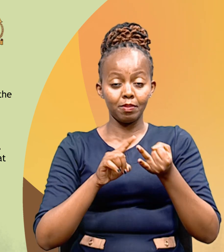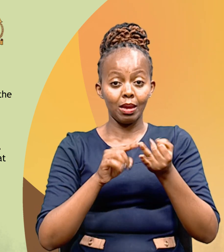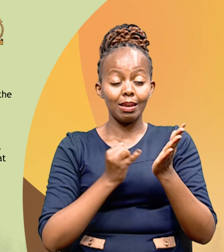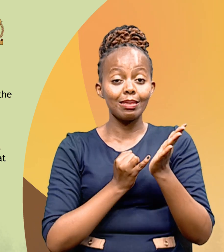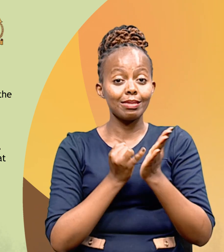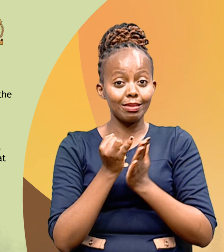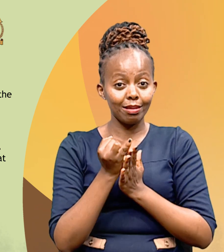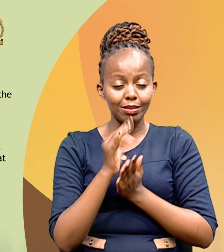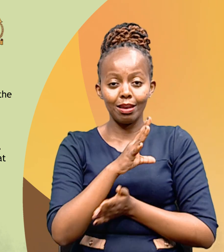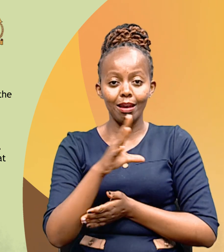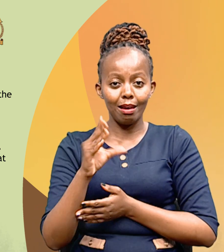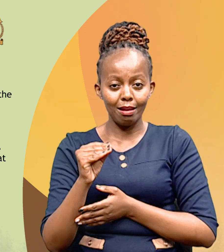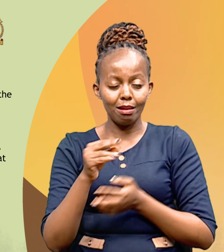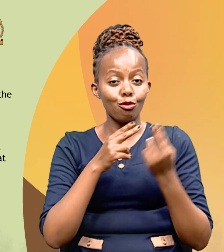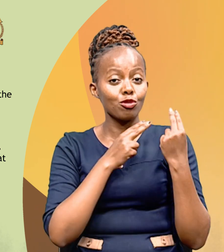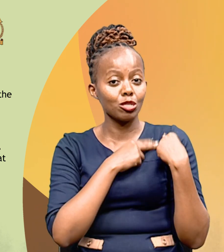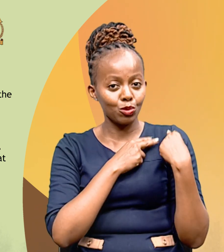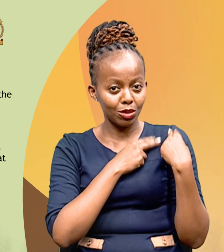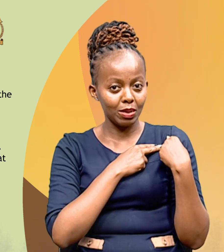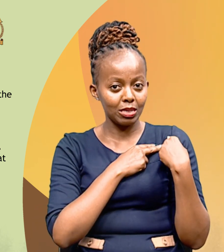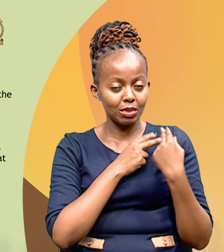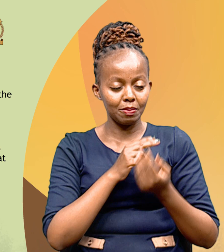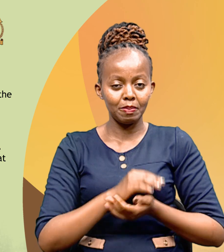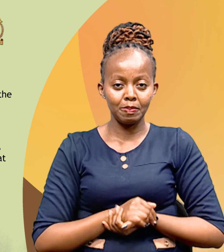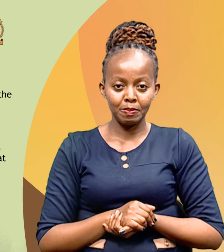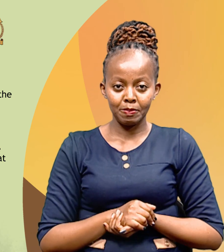integrity and accountability,